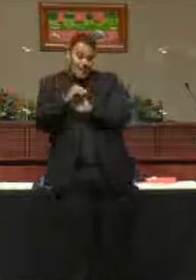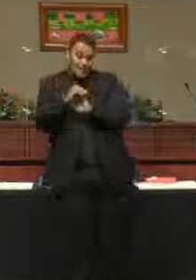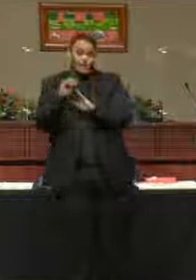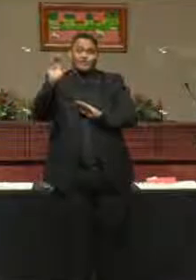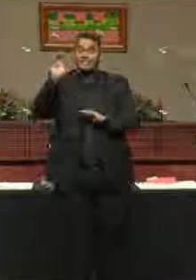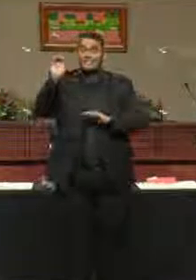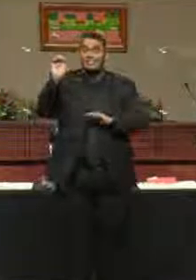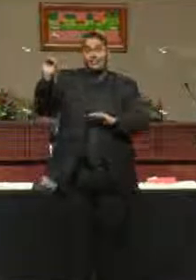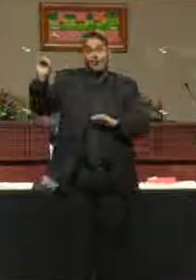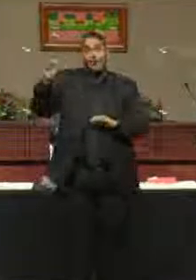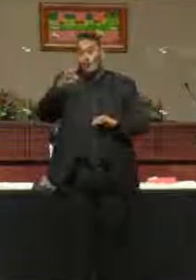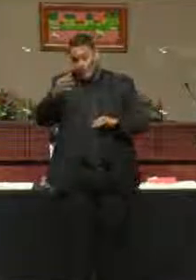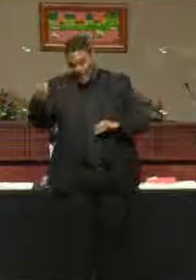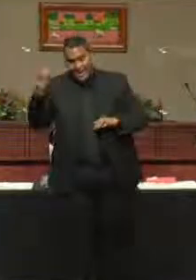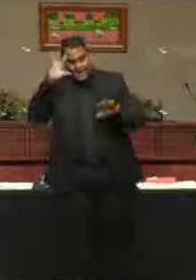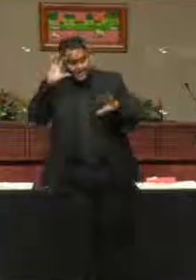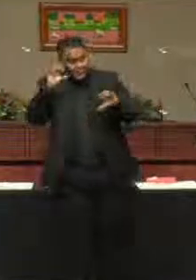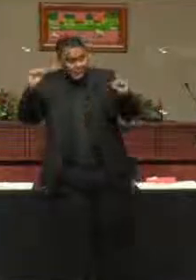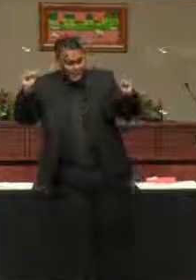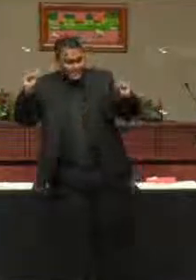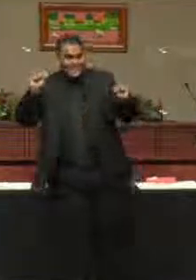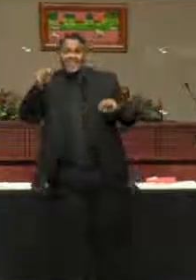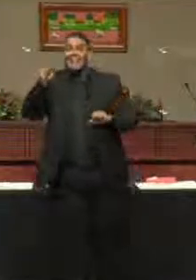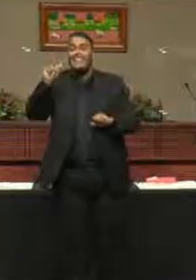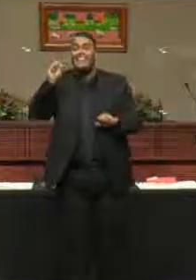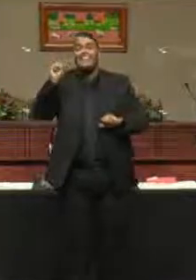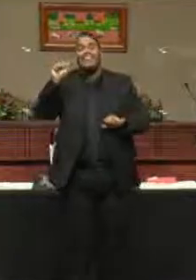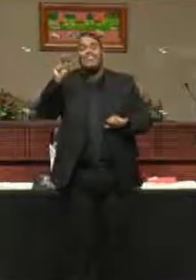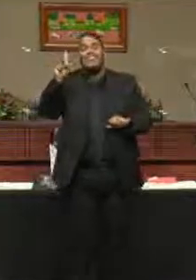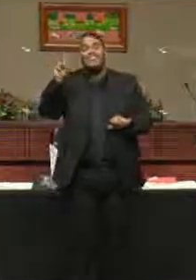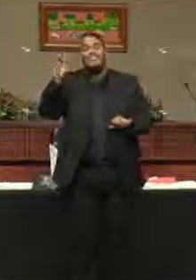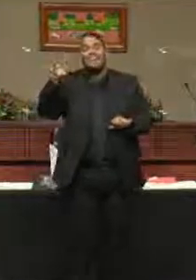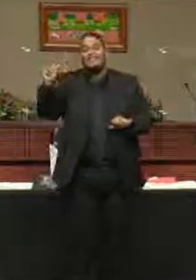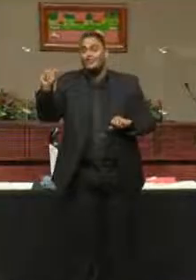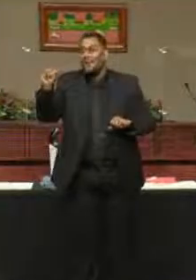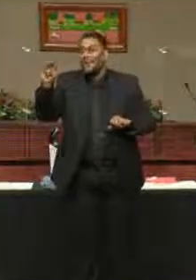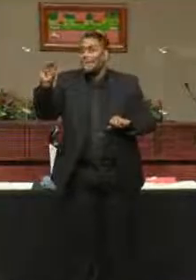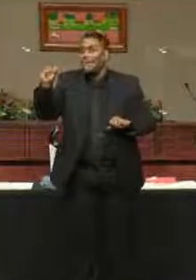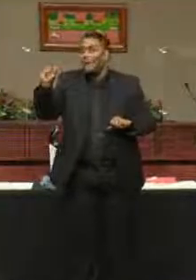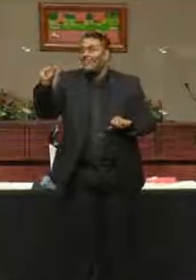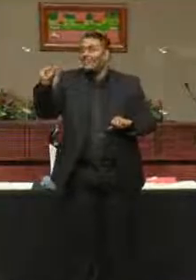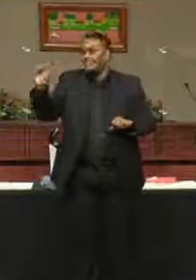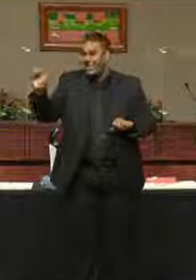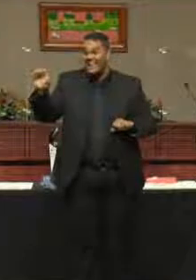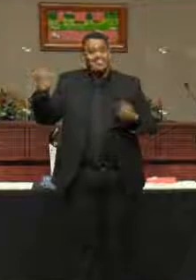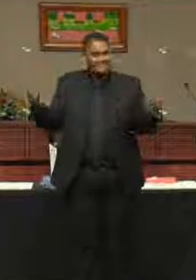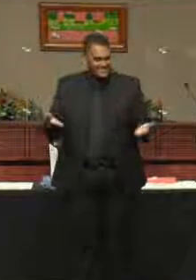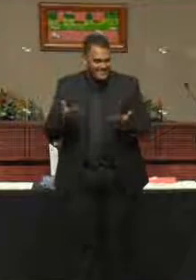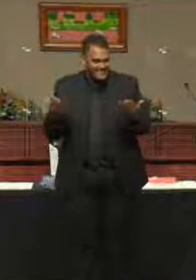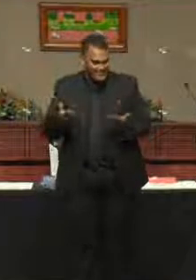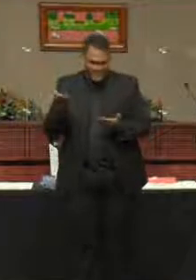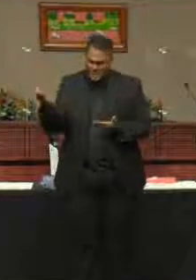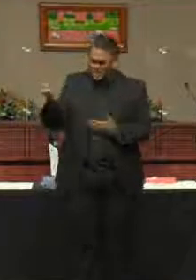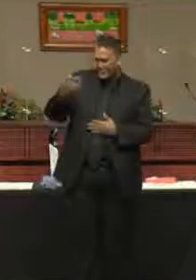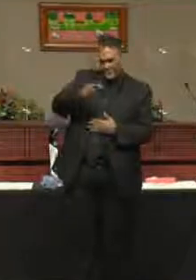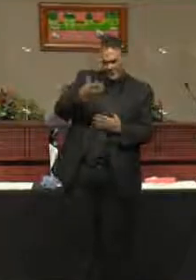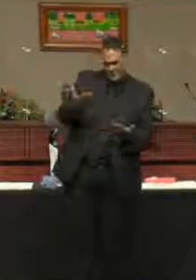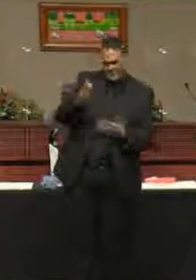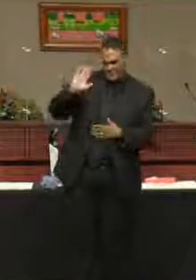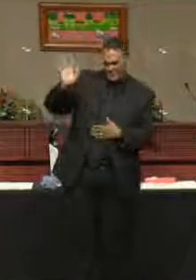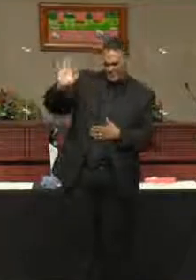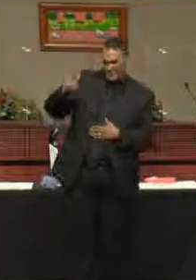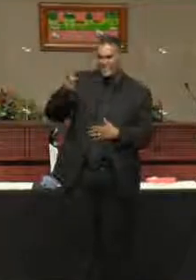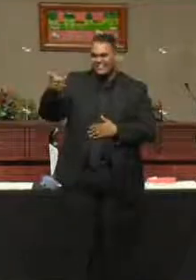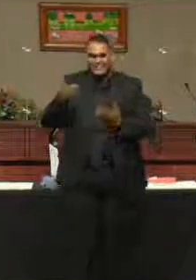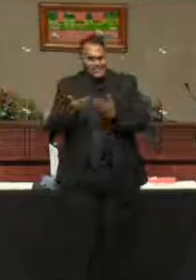here, Ms. Cassandra Mate, who is here. Wave your hand there. She's relatively new to